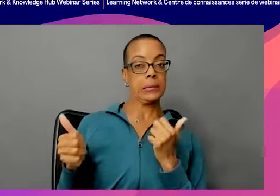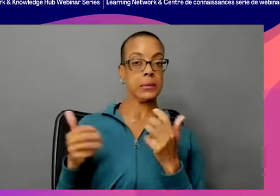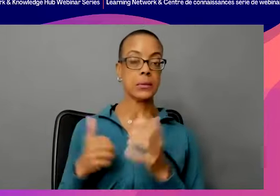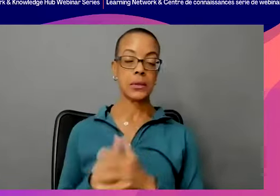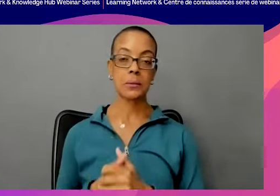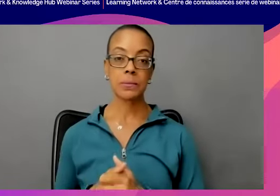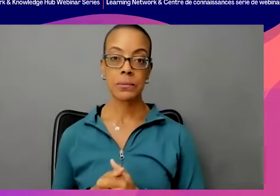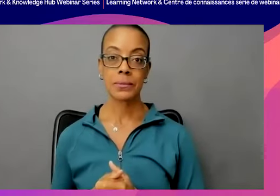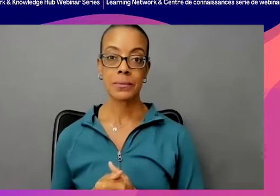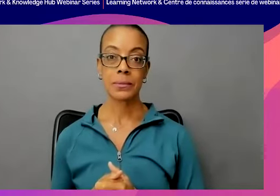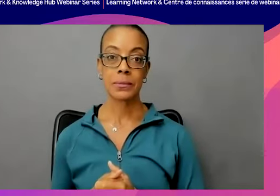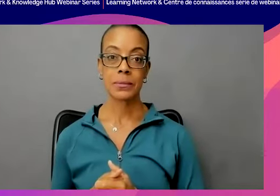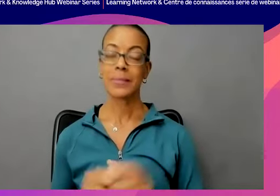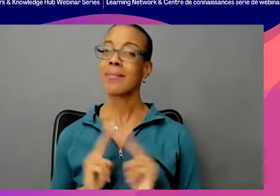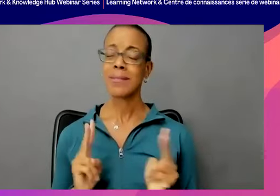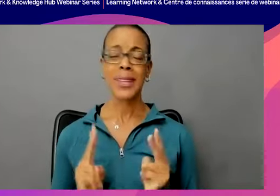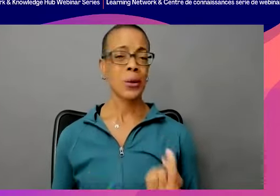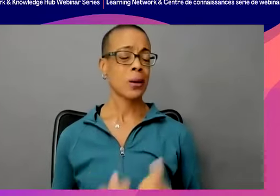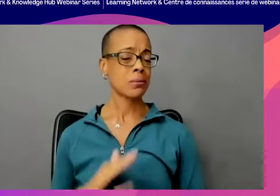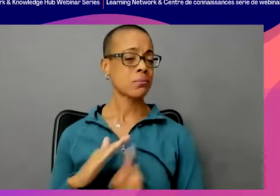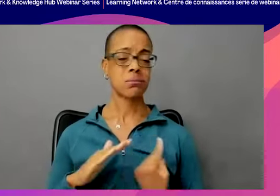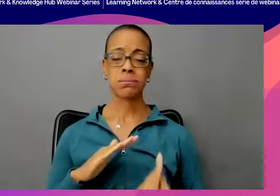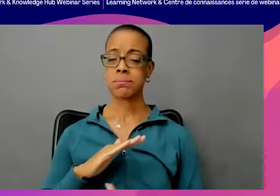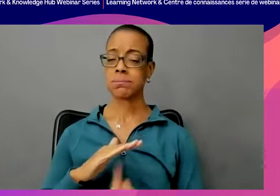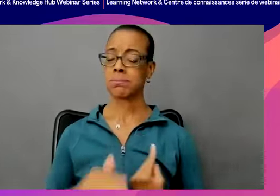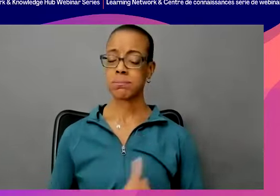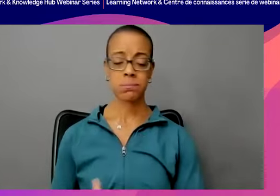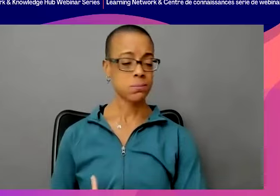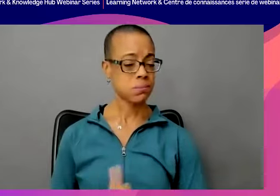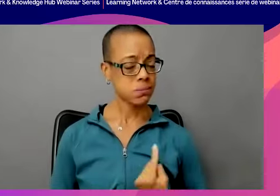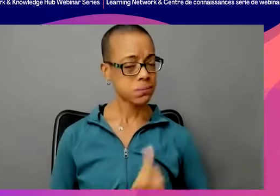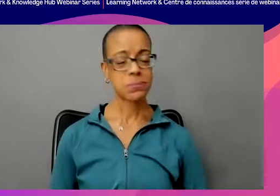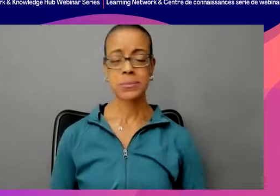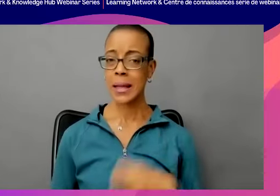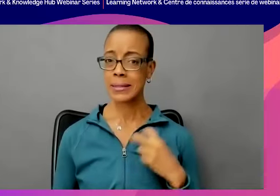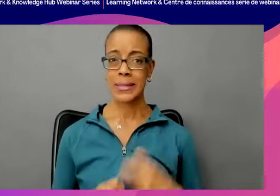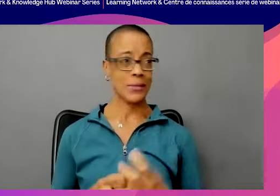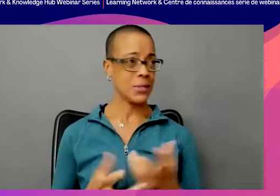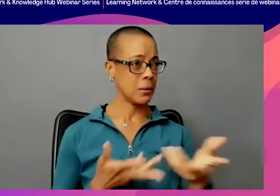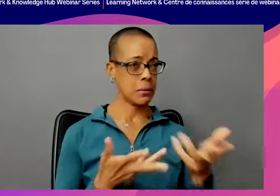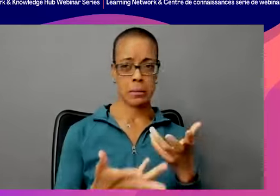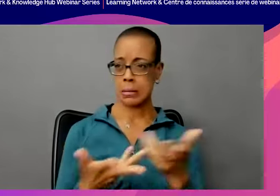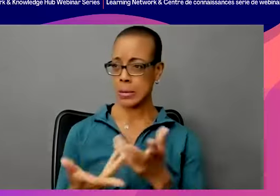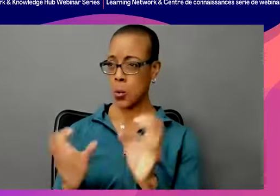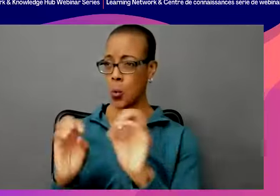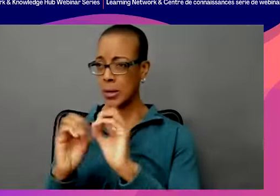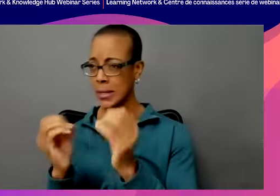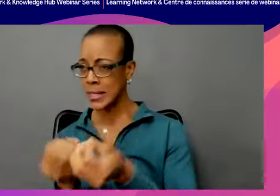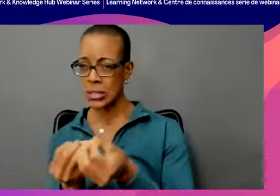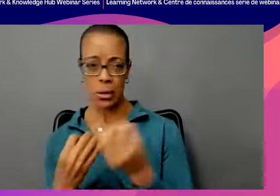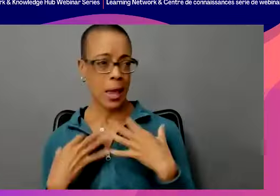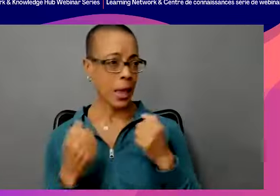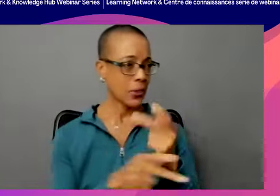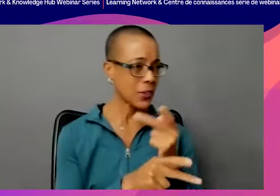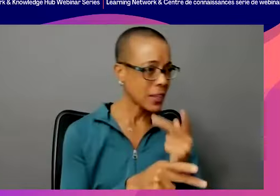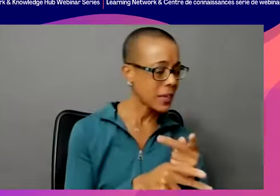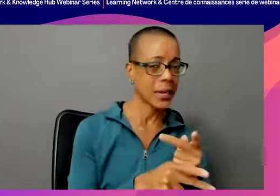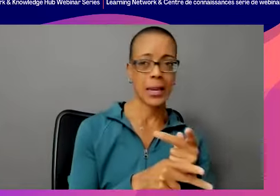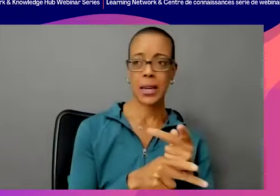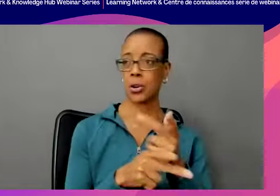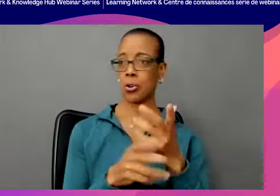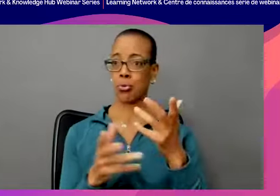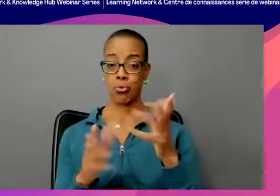it's very lonely to navigate these organizations, whether it's healthcare or if it's child